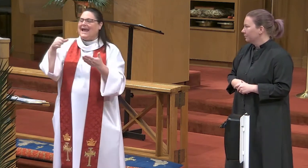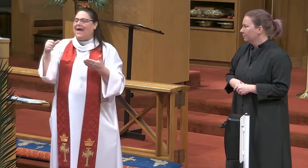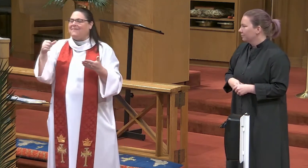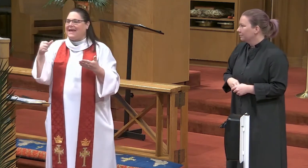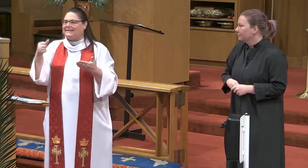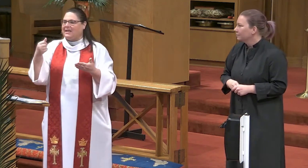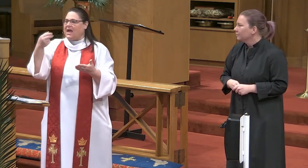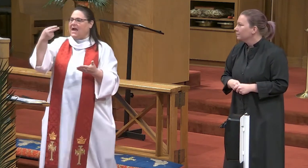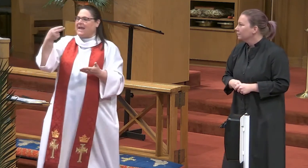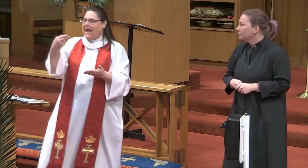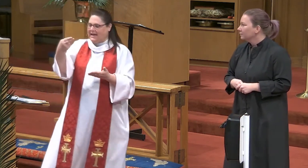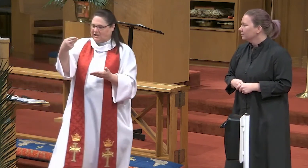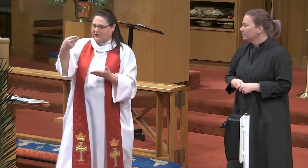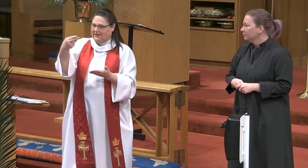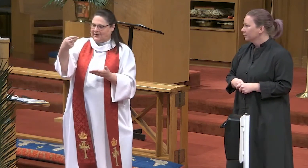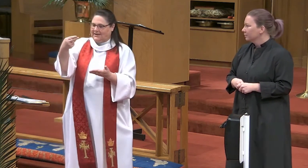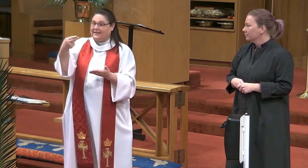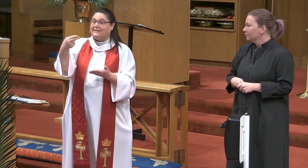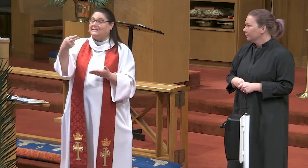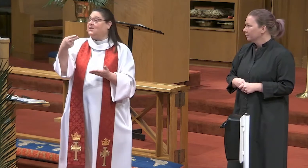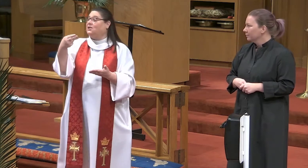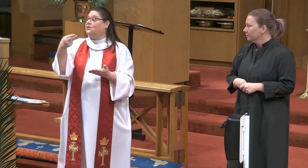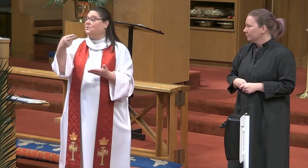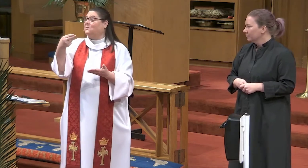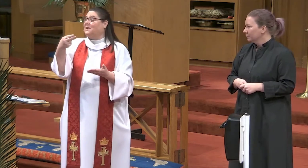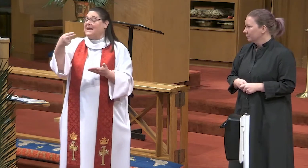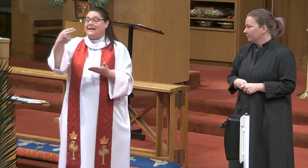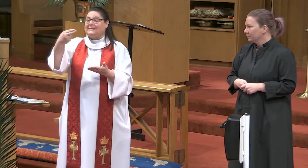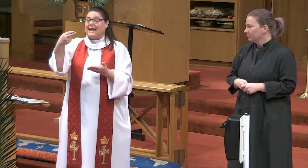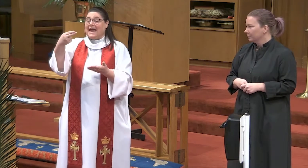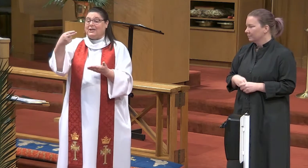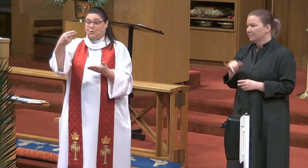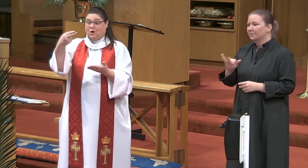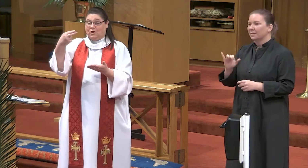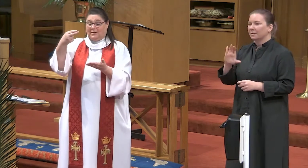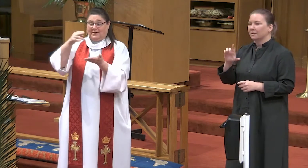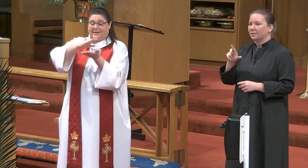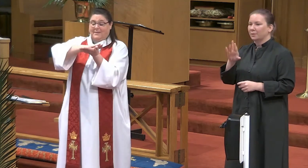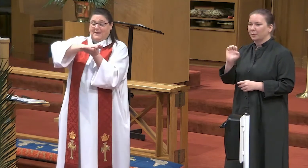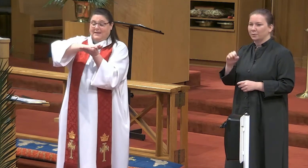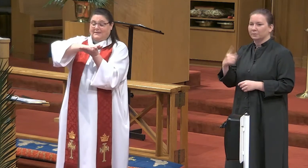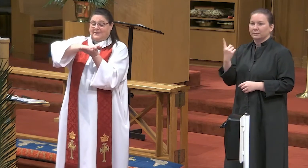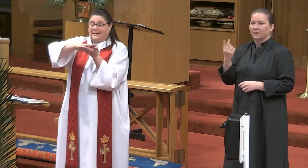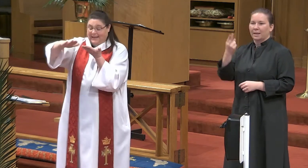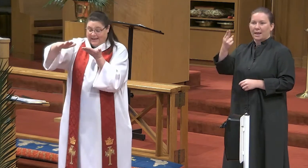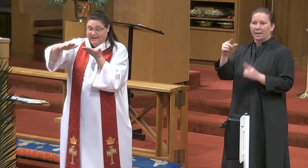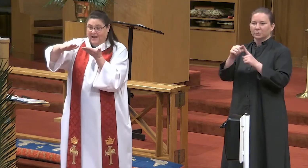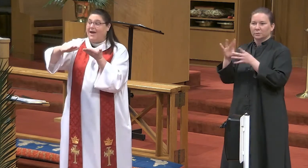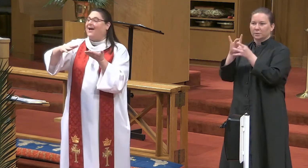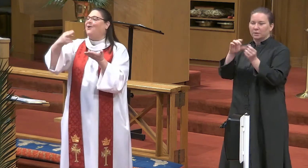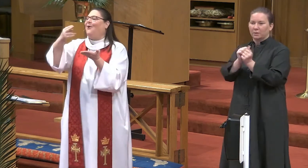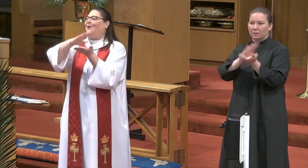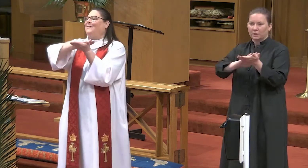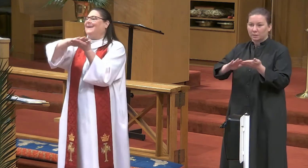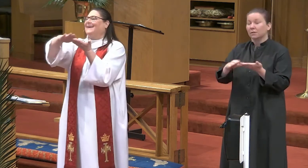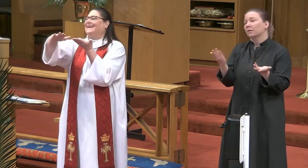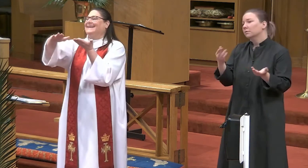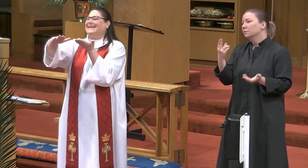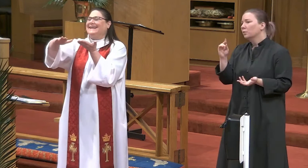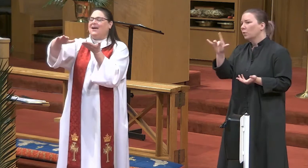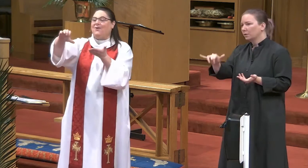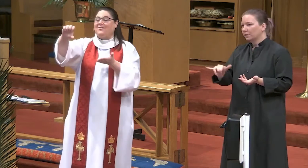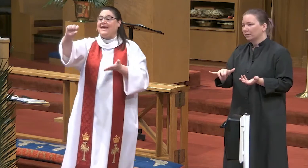initialized, and that's like an H. This is a clue. It's the H word that means clean.